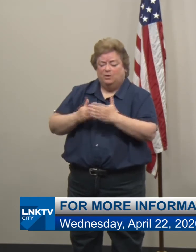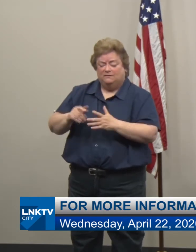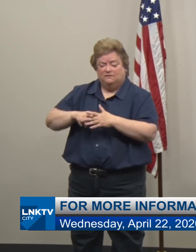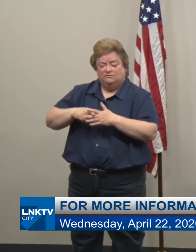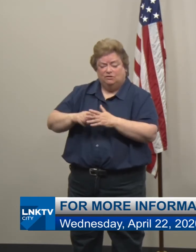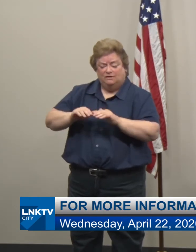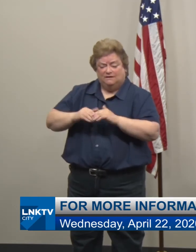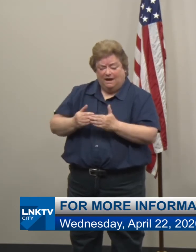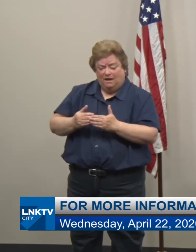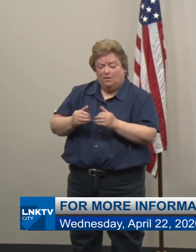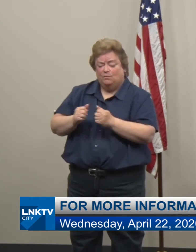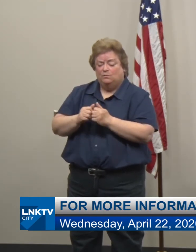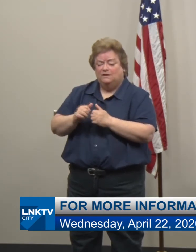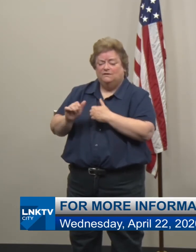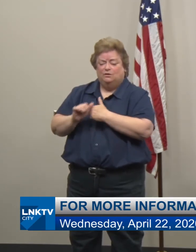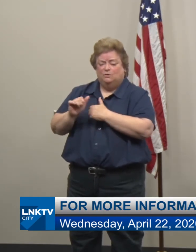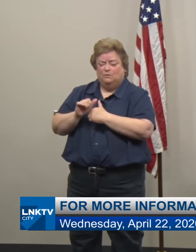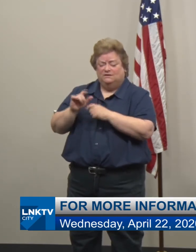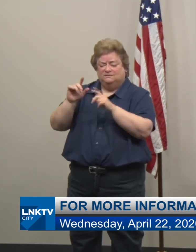risk assessment at